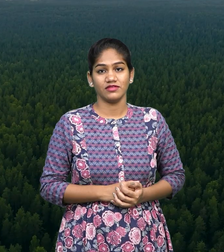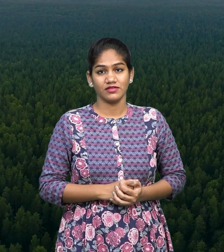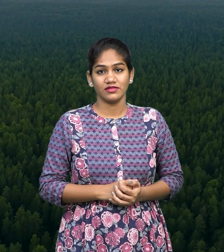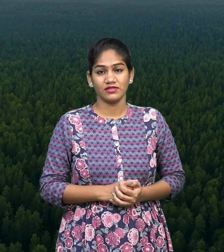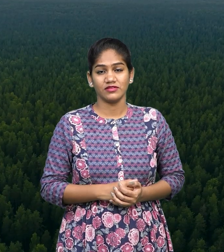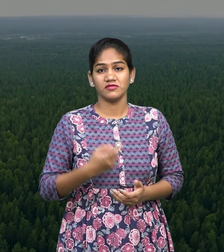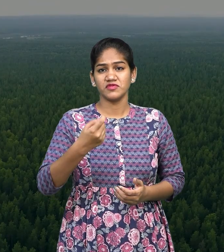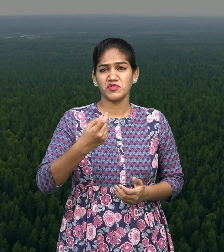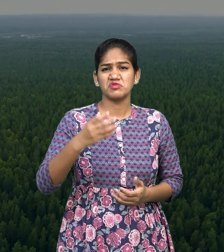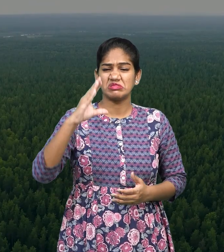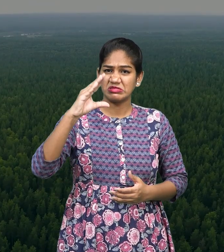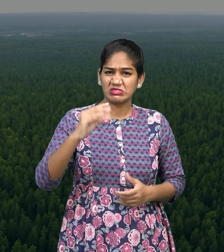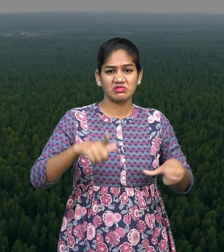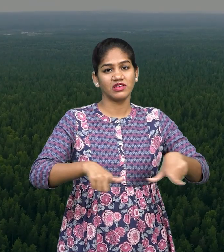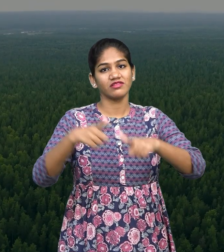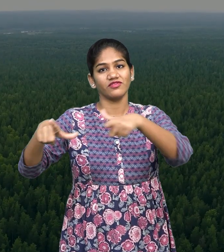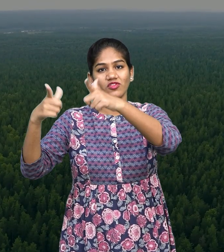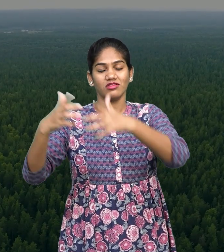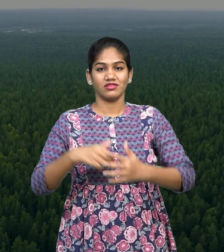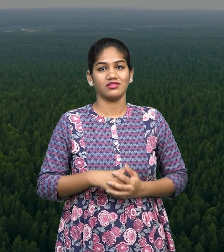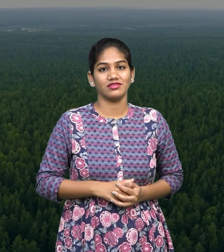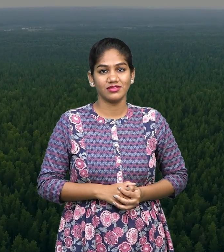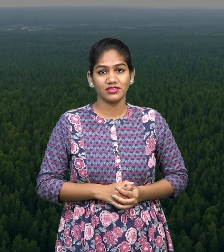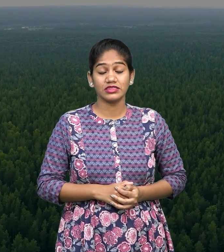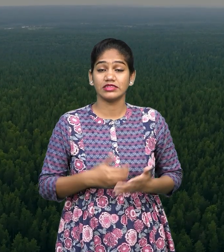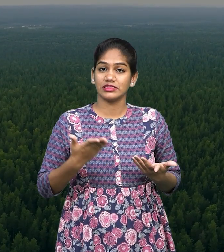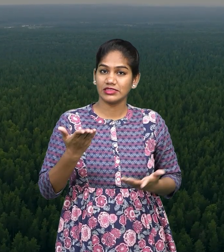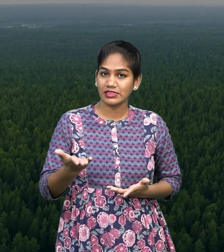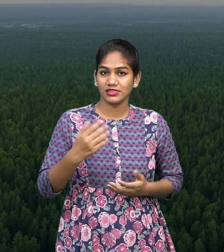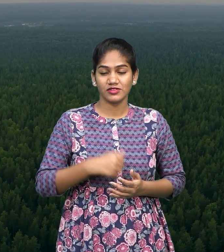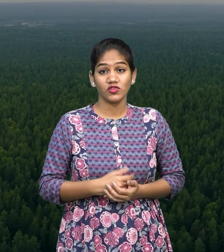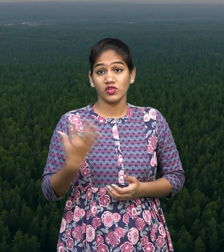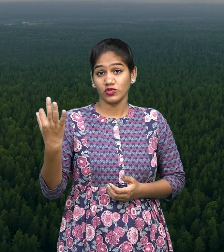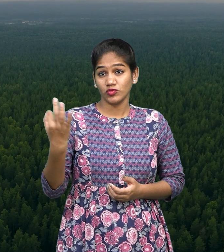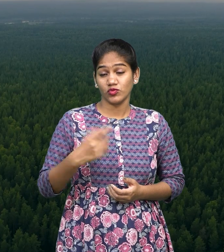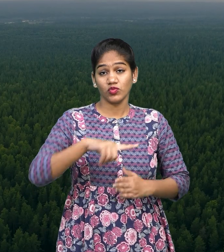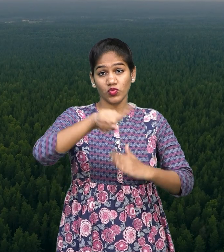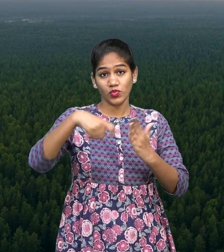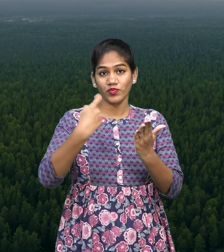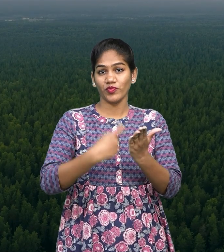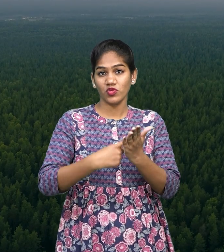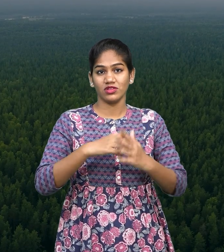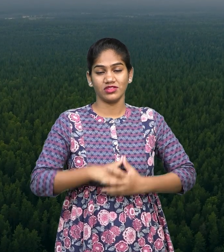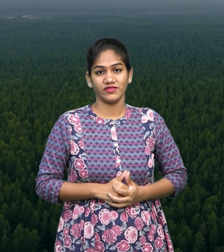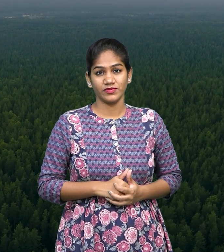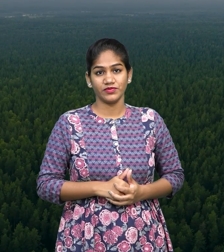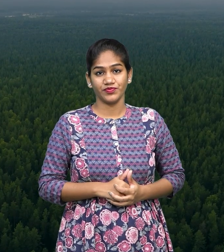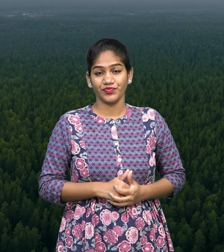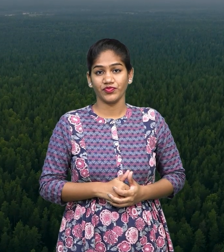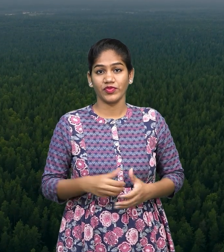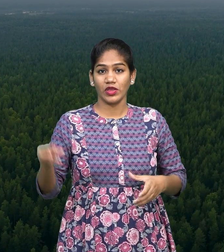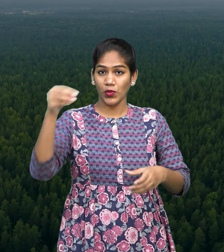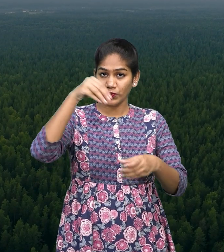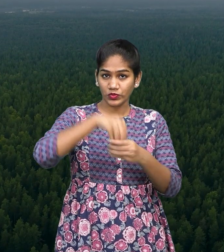of degraded forests. Thus, A new policy was put